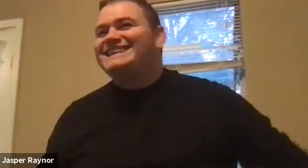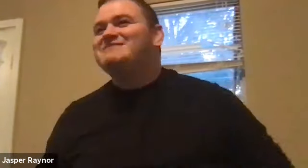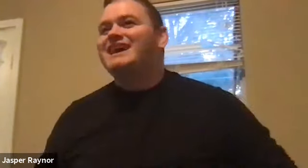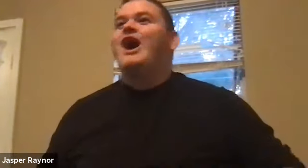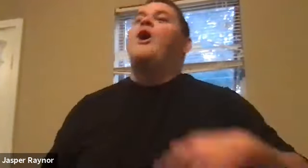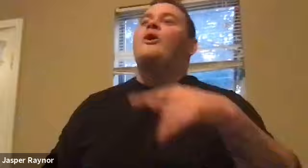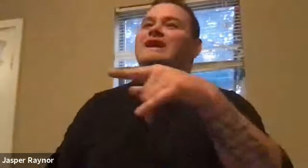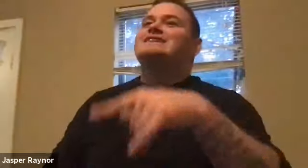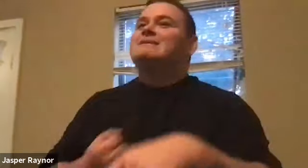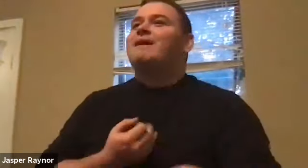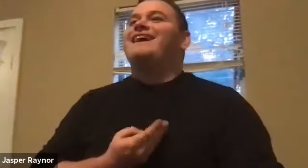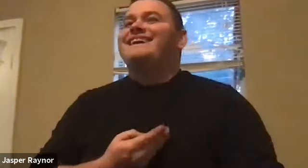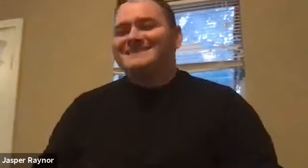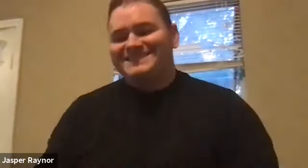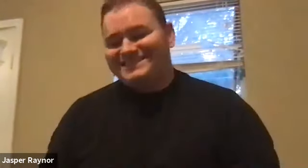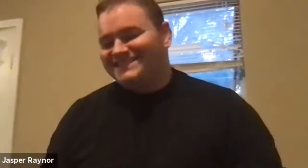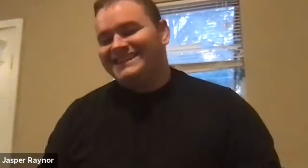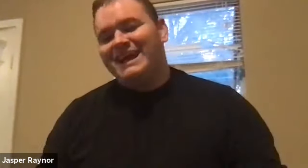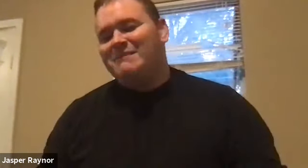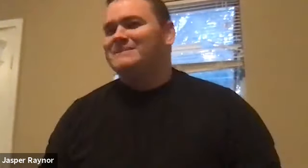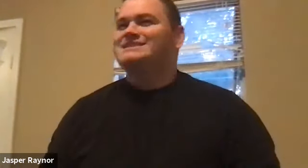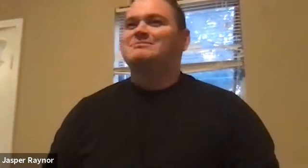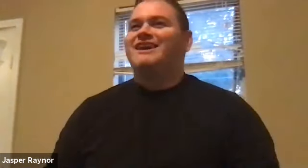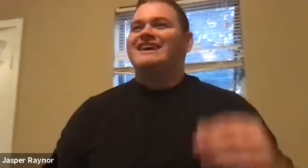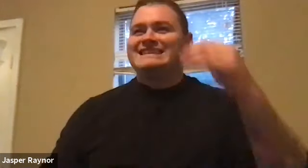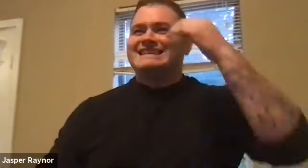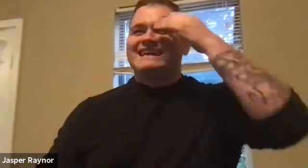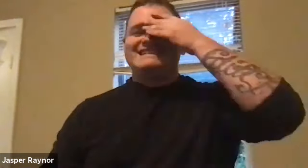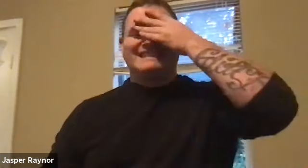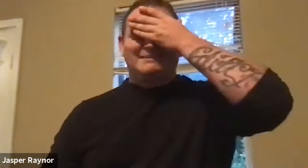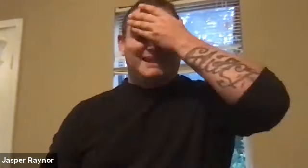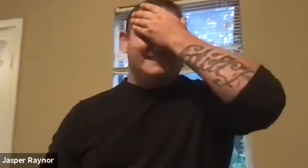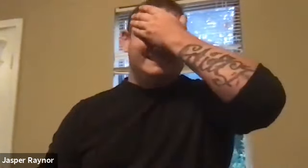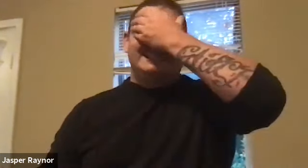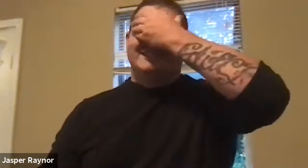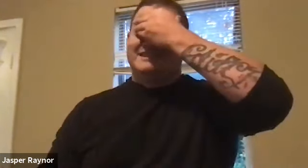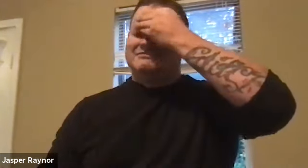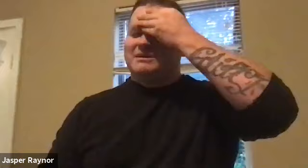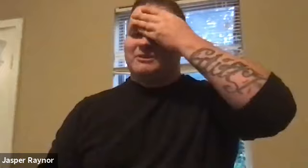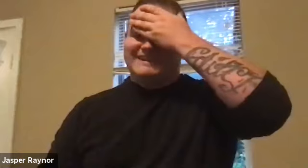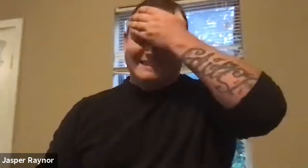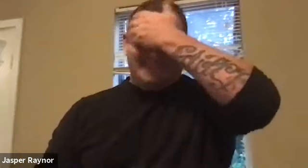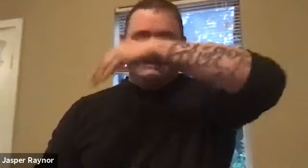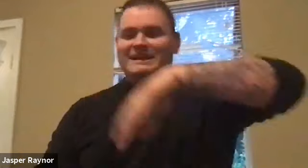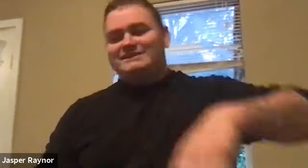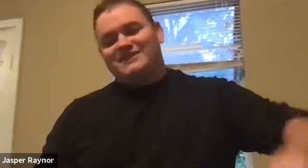like, "Oh yeah, the bar." Oh my Mr. God. Bar. I ain't seen him in like 10 years. That's my boy. He's funny,